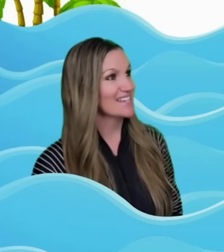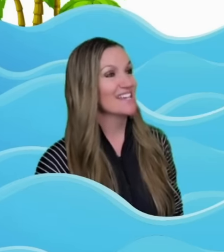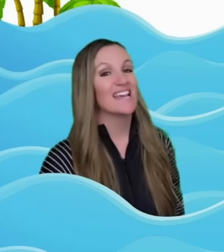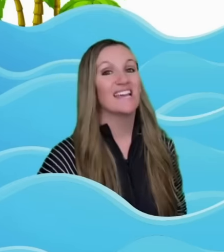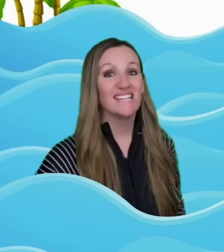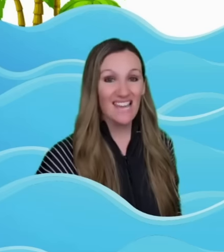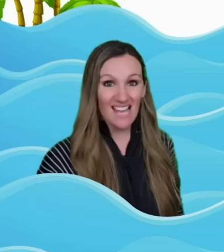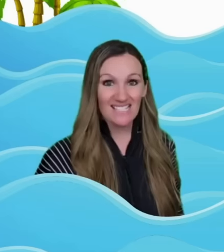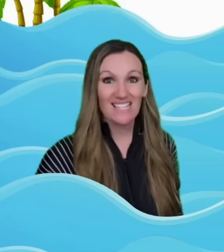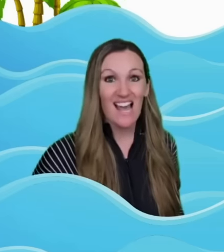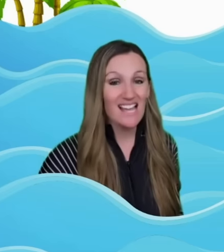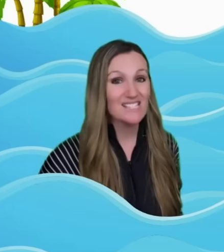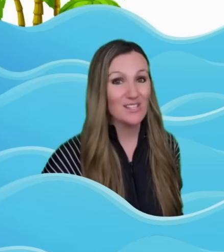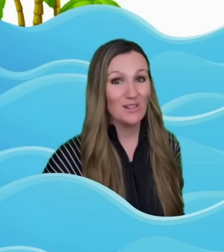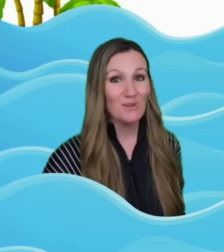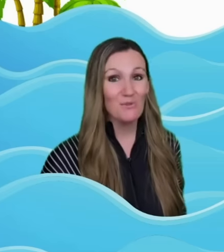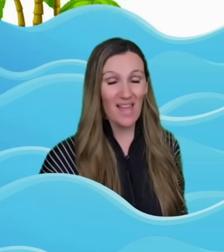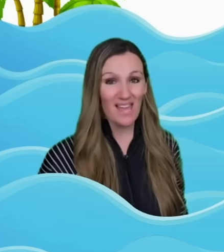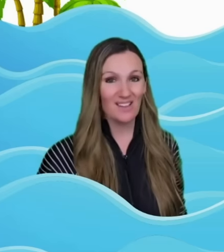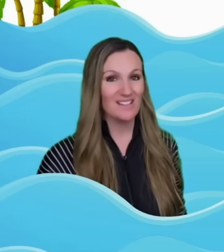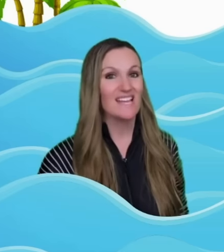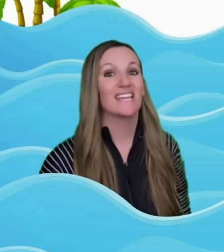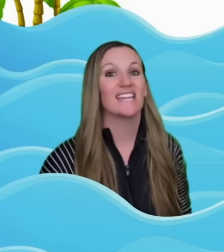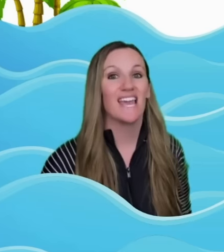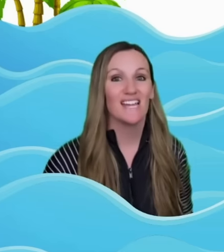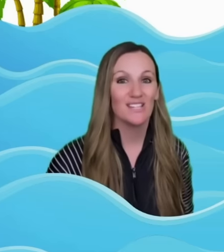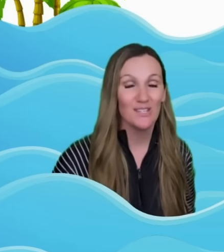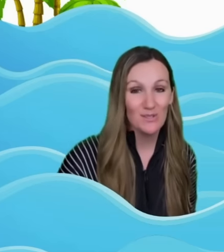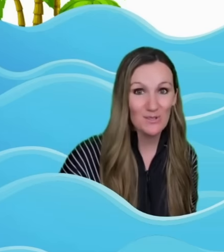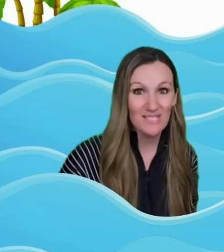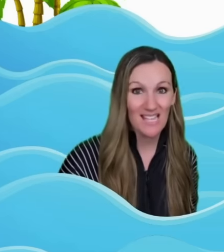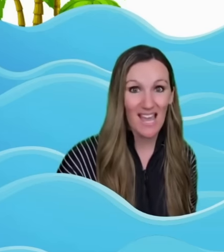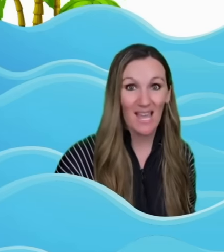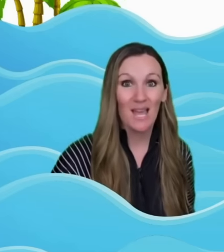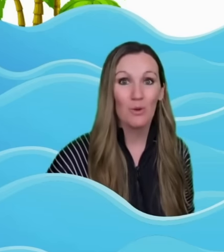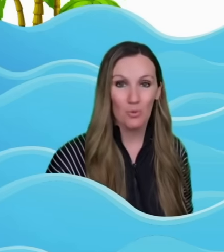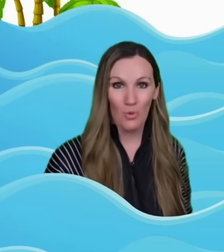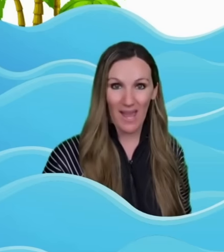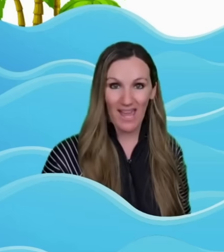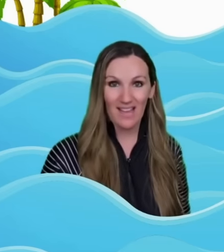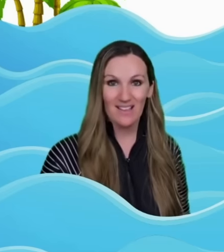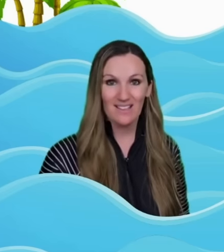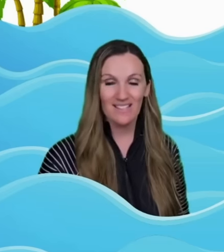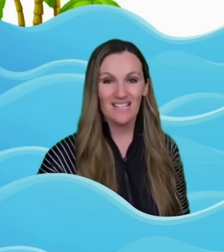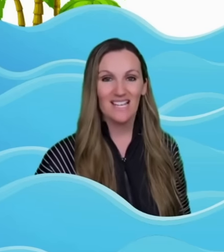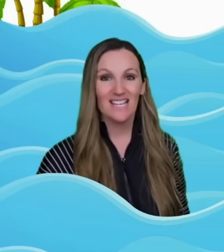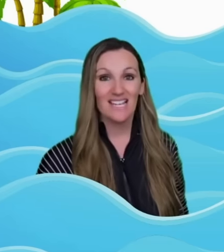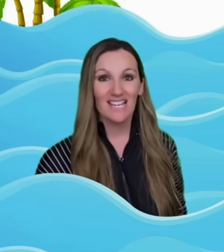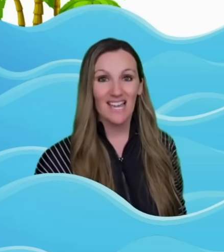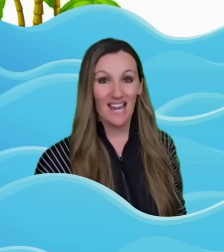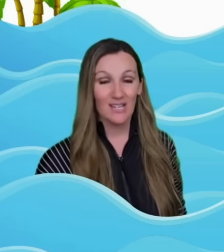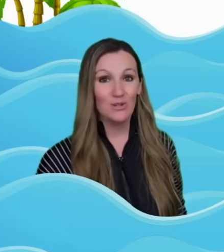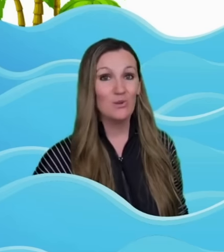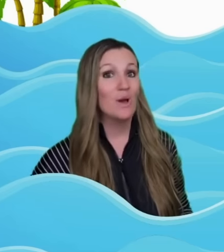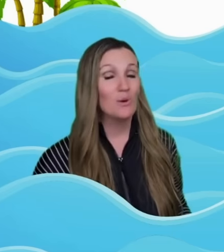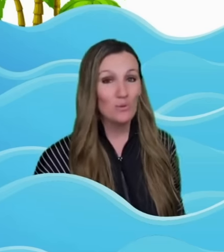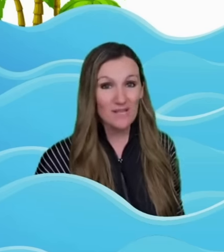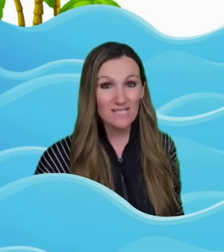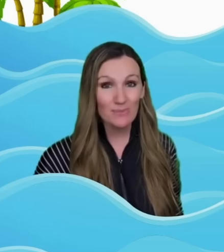whale? Yes, I saw a whale. Can you say whale? Can you whisper